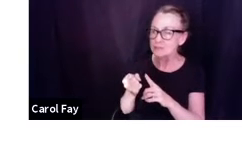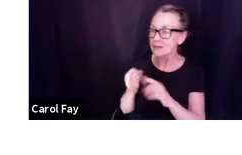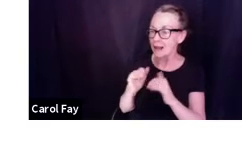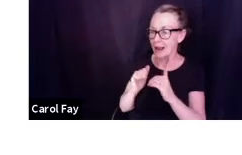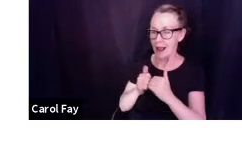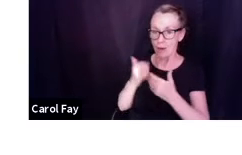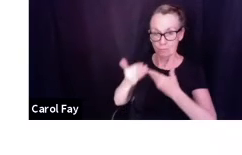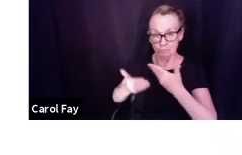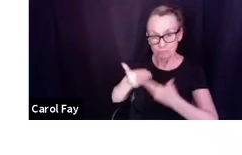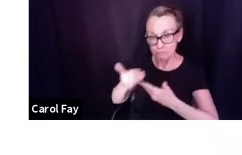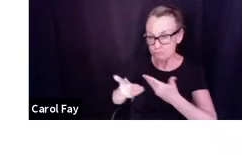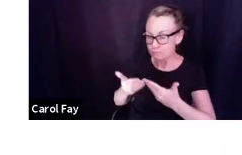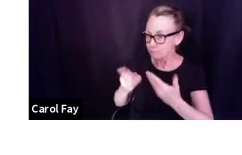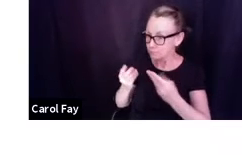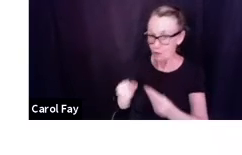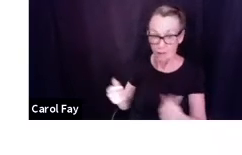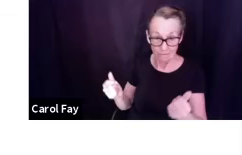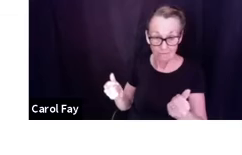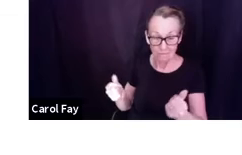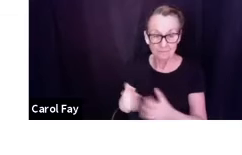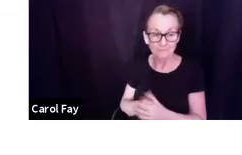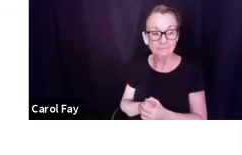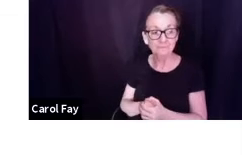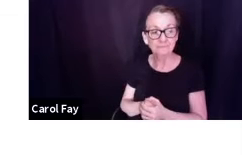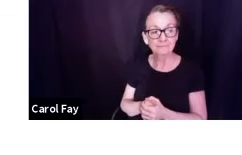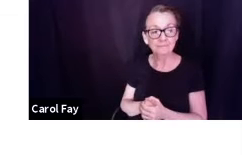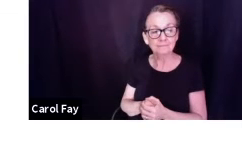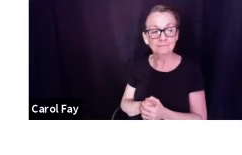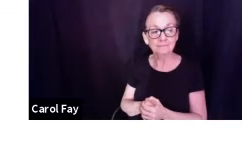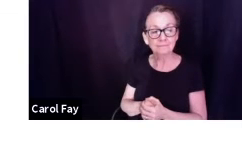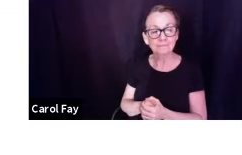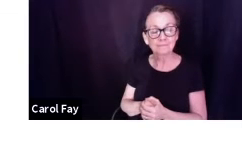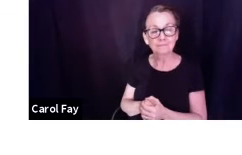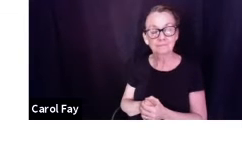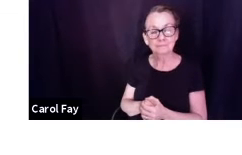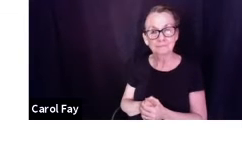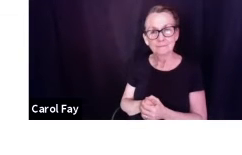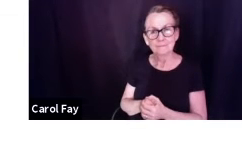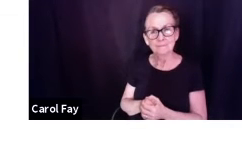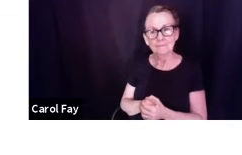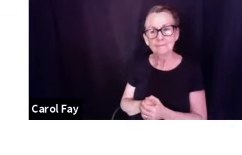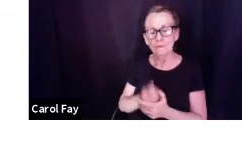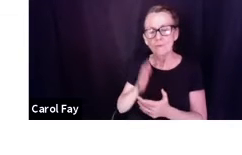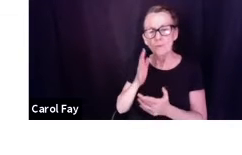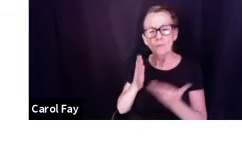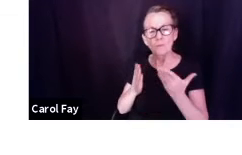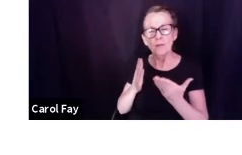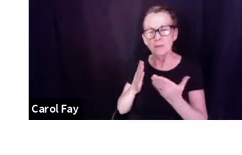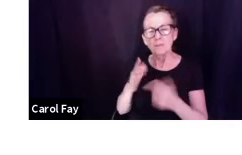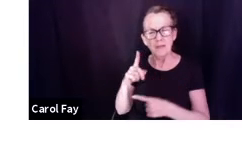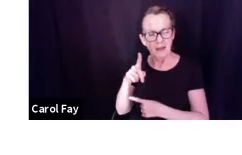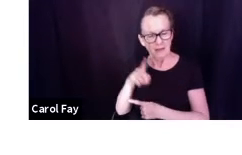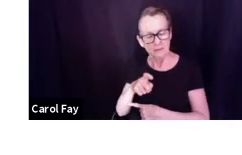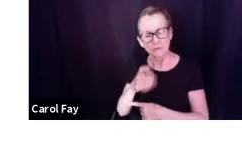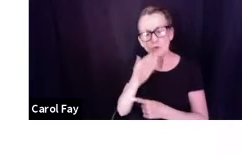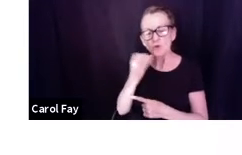went. And so it's just something that you'll probably be asked, and so it's very good to